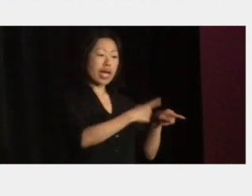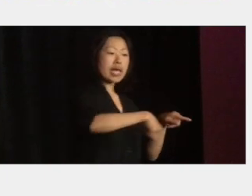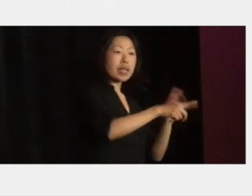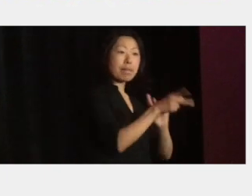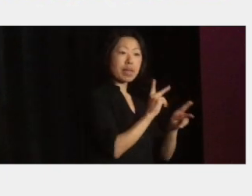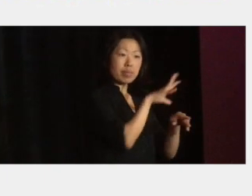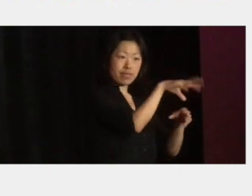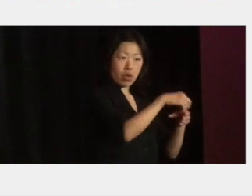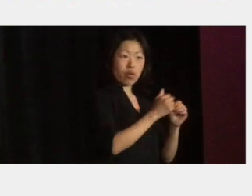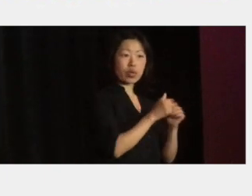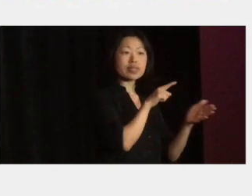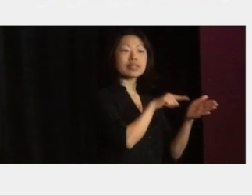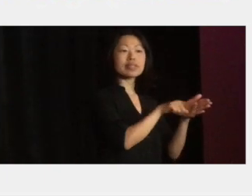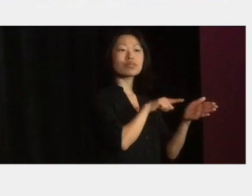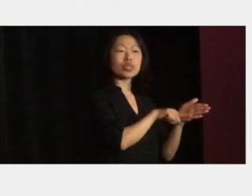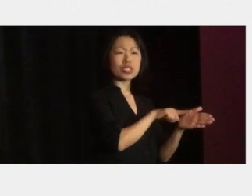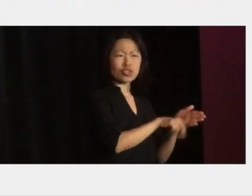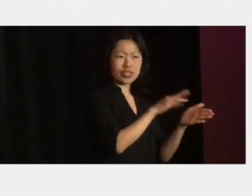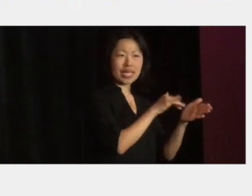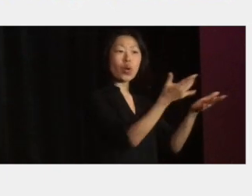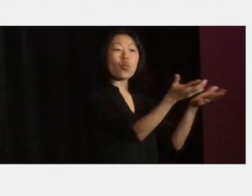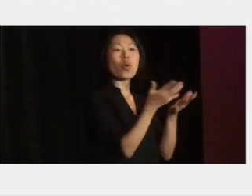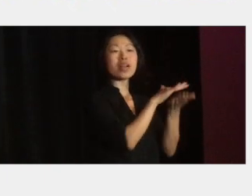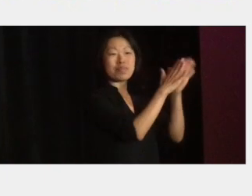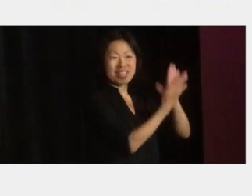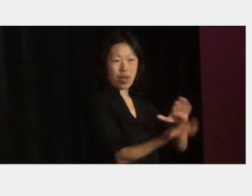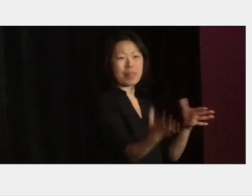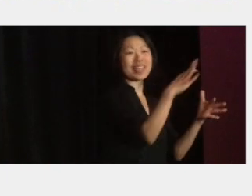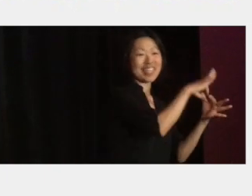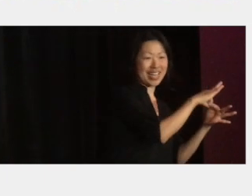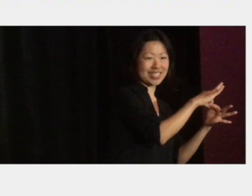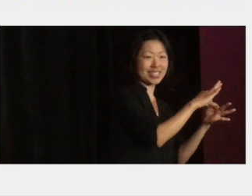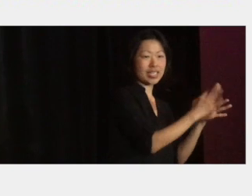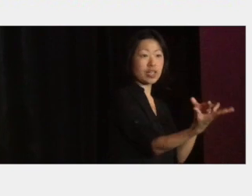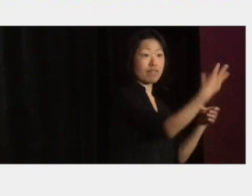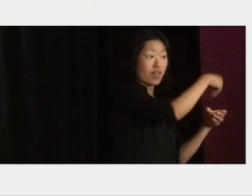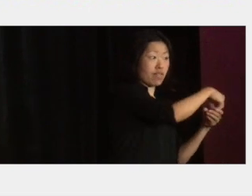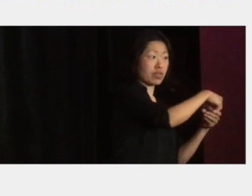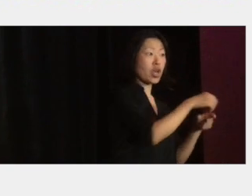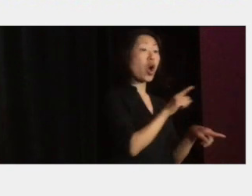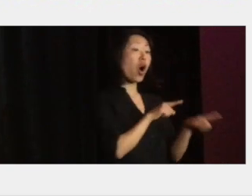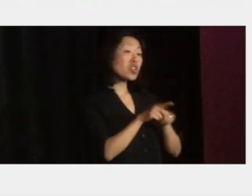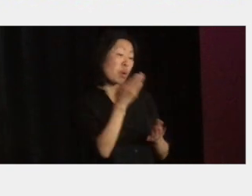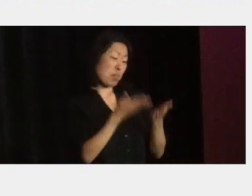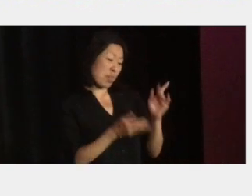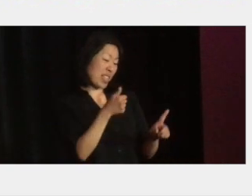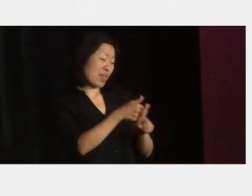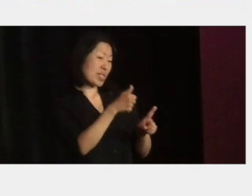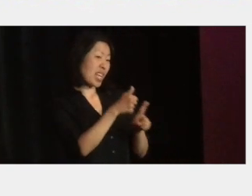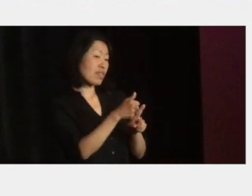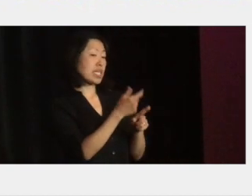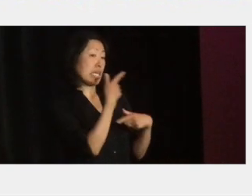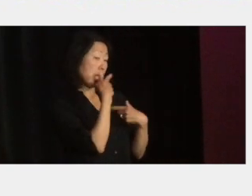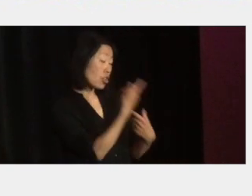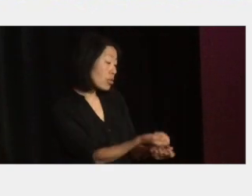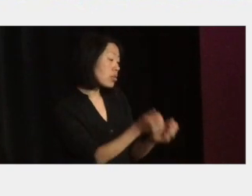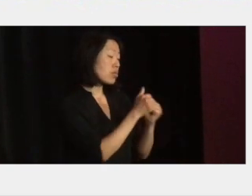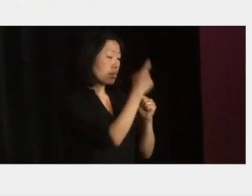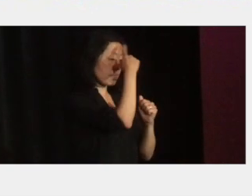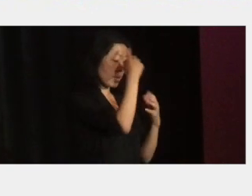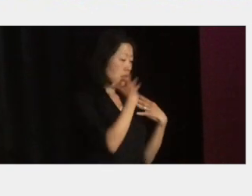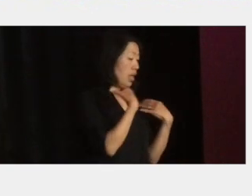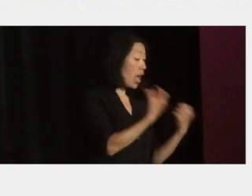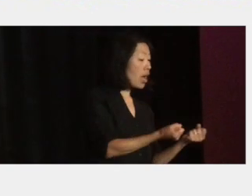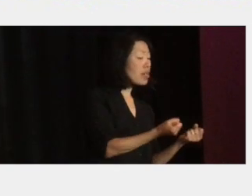And also because the survey is about mental health, maybe those that are interested in mental health that may have had issues with mental health, they might be more likely